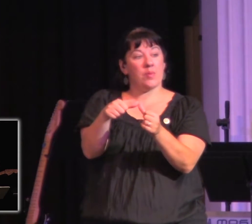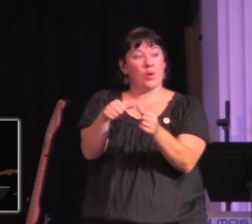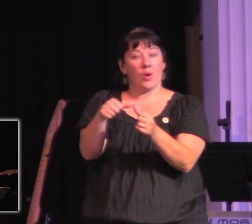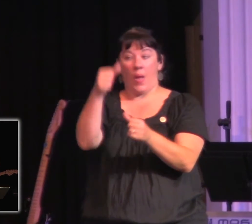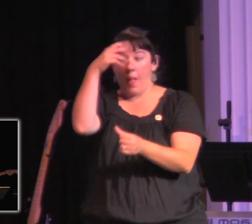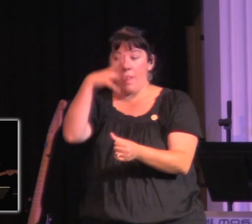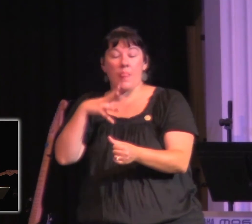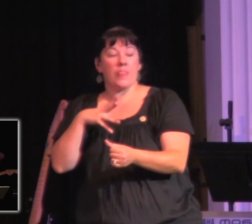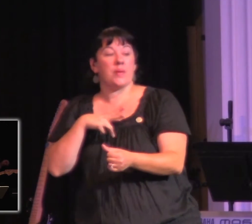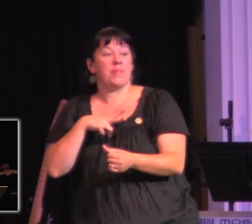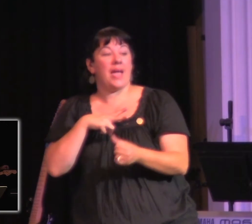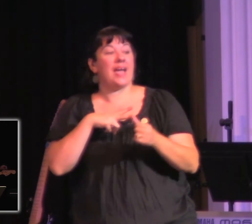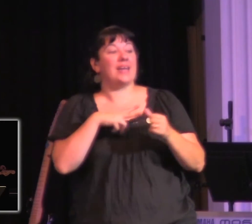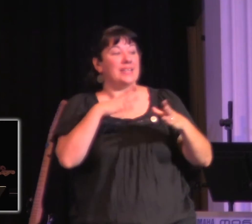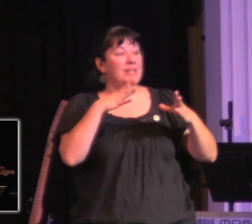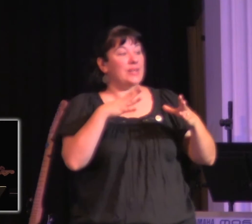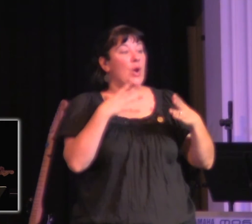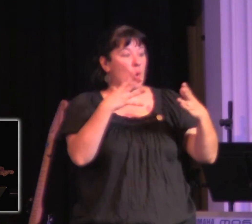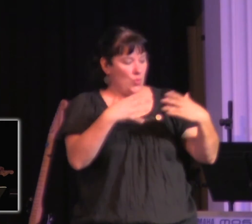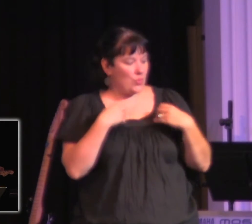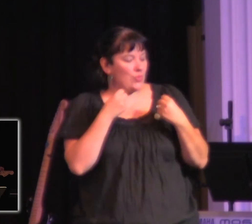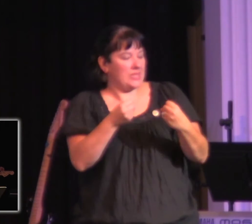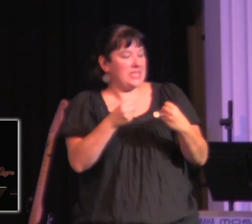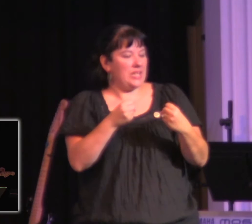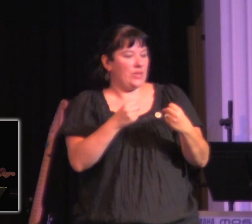says in